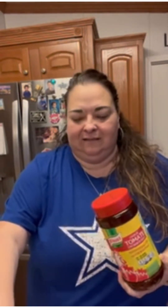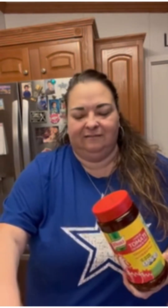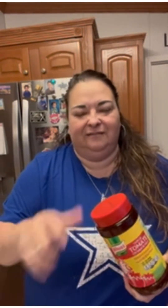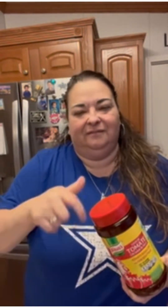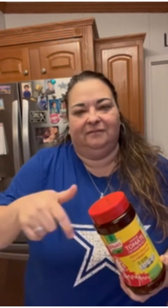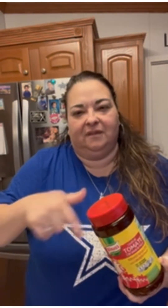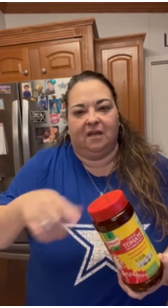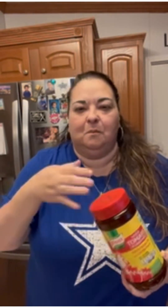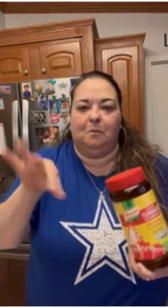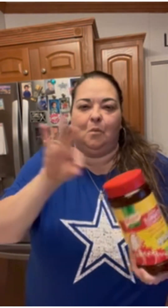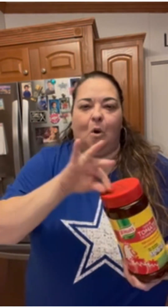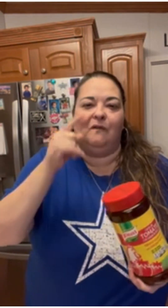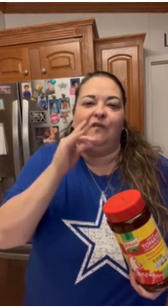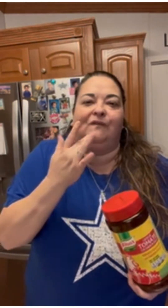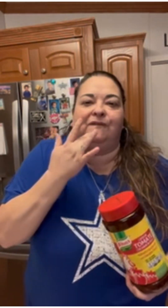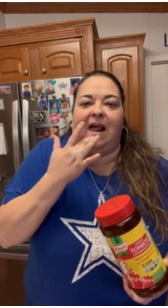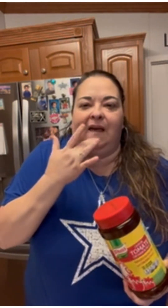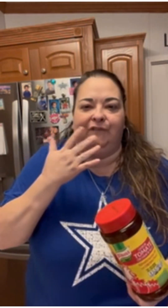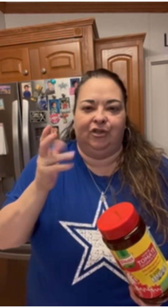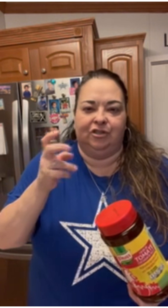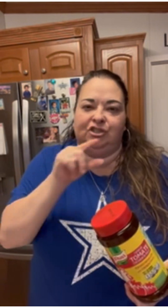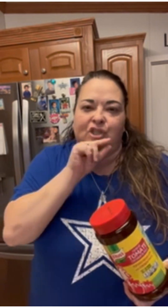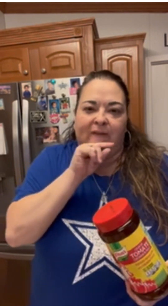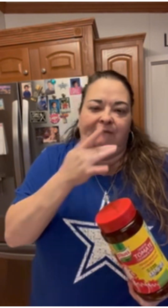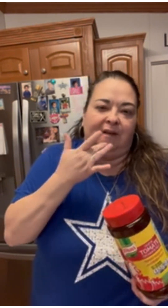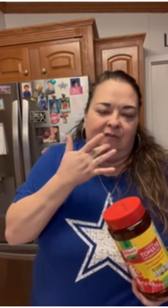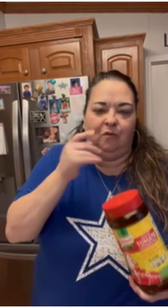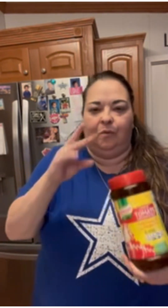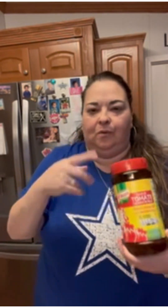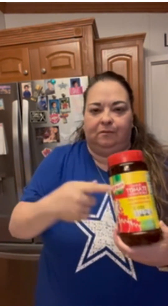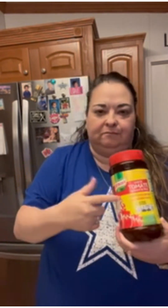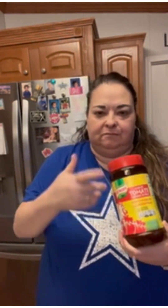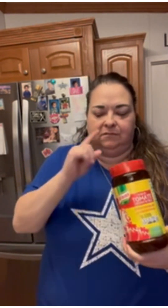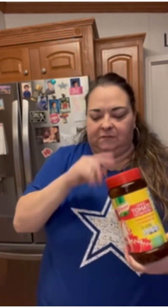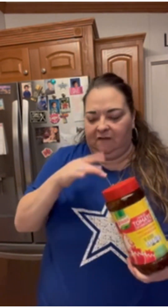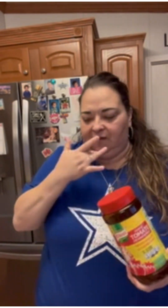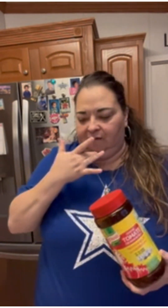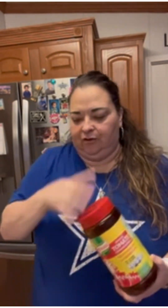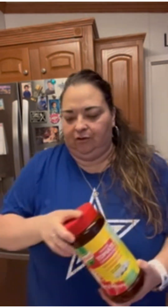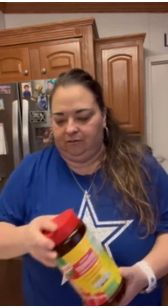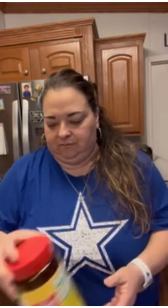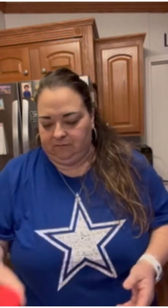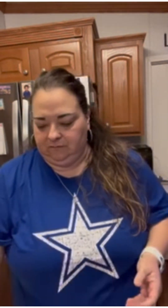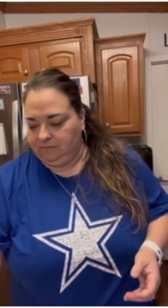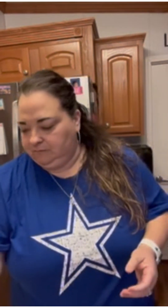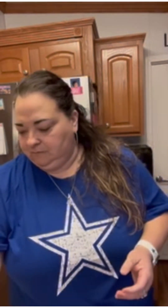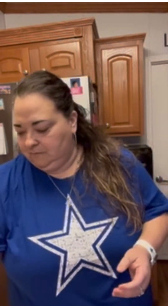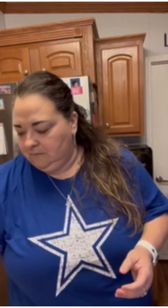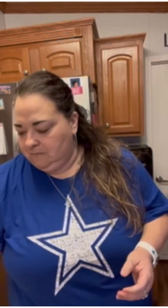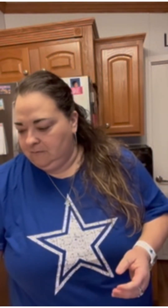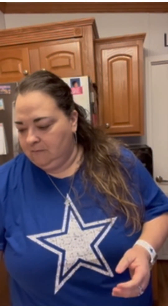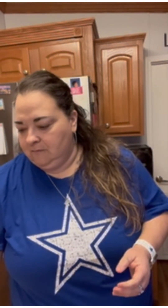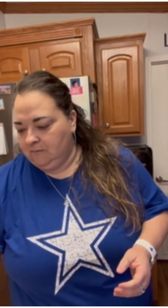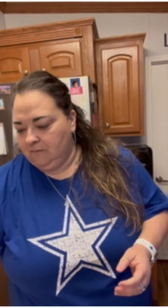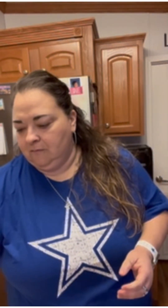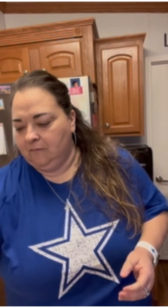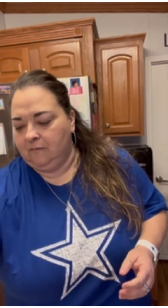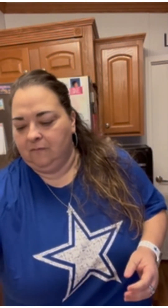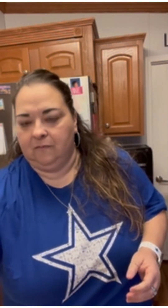use a bit of each. These are really important. They make it really flavorful. And they give it that chicken tomato flavor.